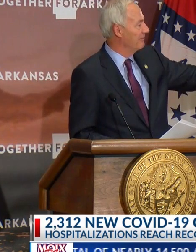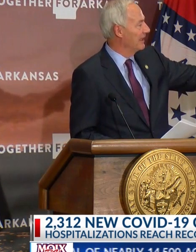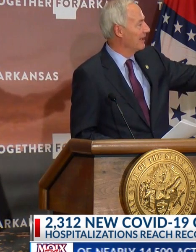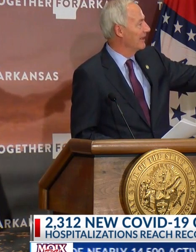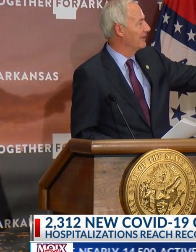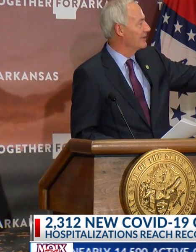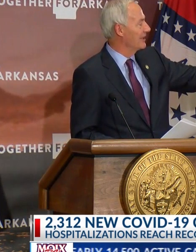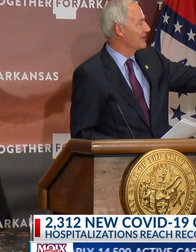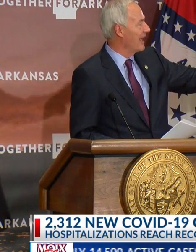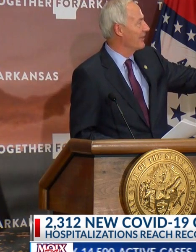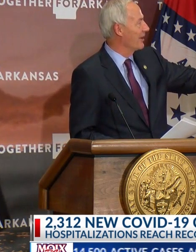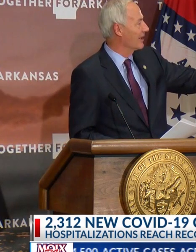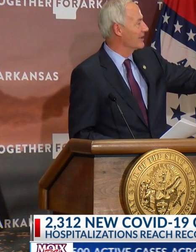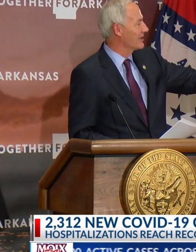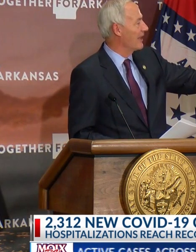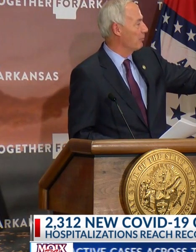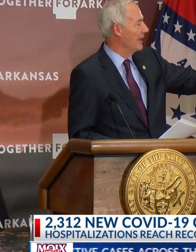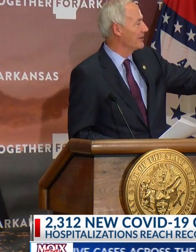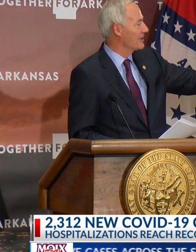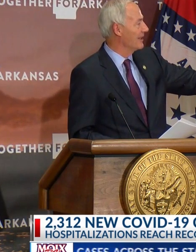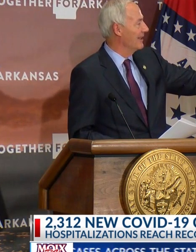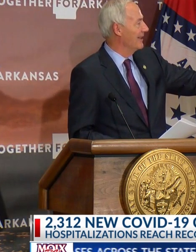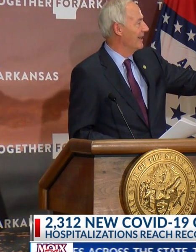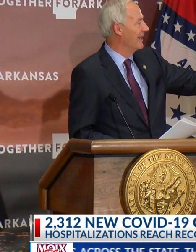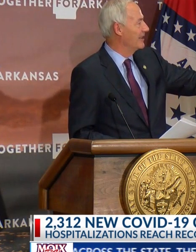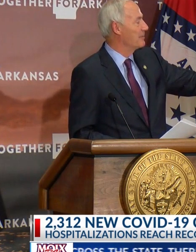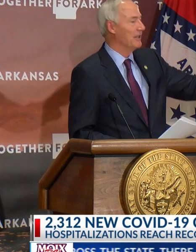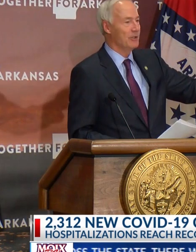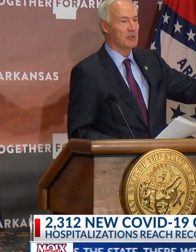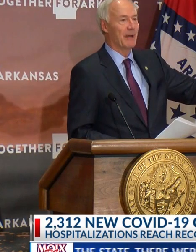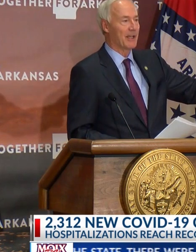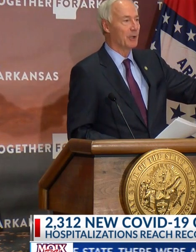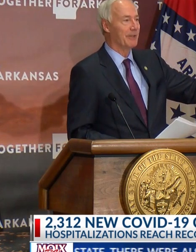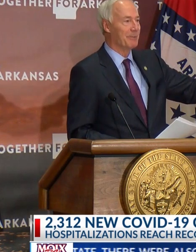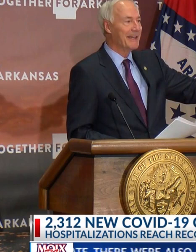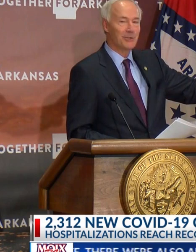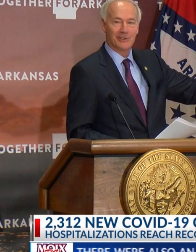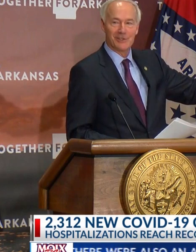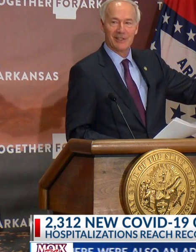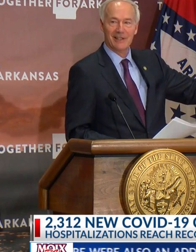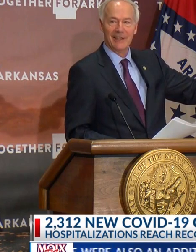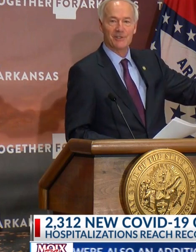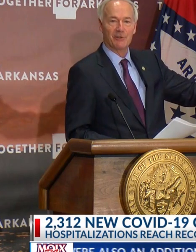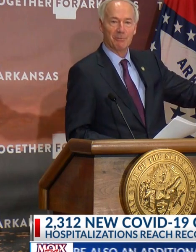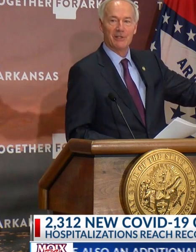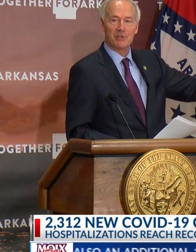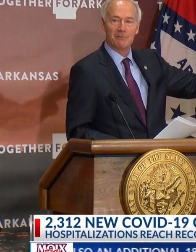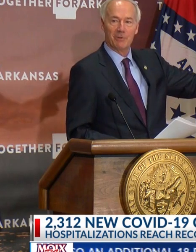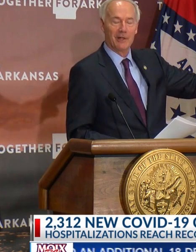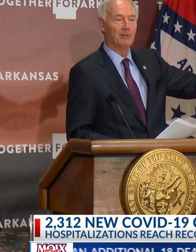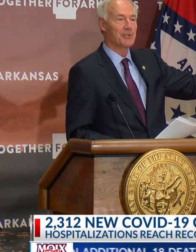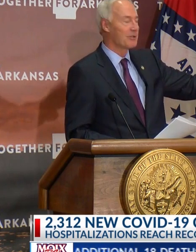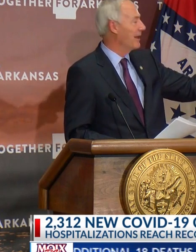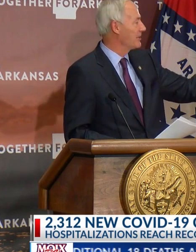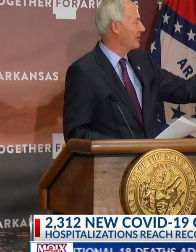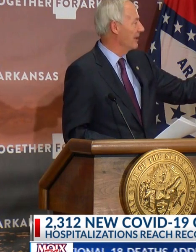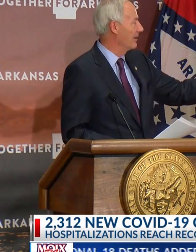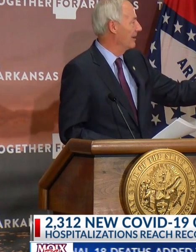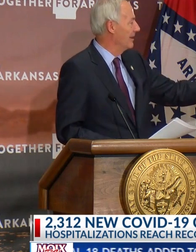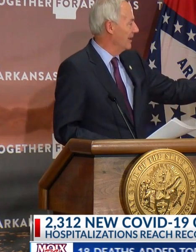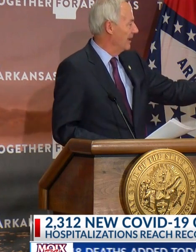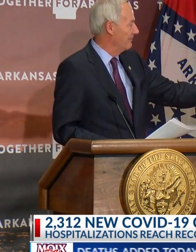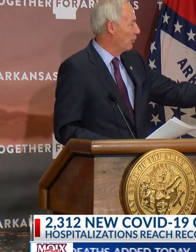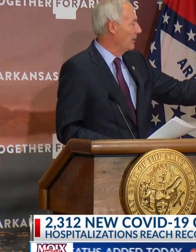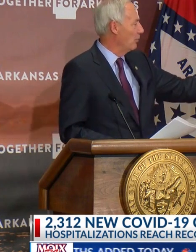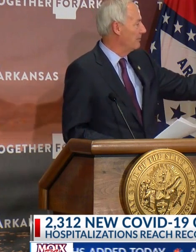of the ventilators in South Arkansas, Southwest, is being used by COVID patients. And so there's much greater stress